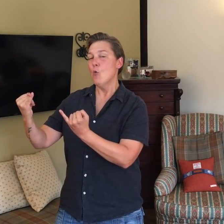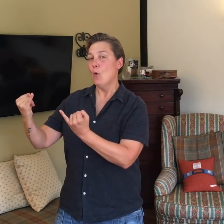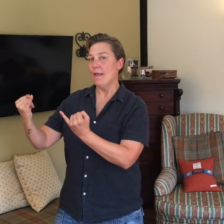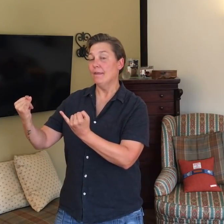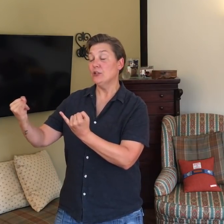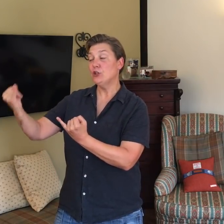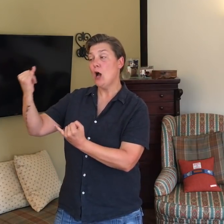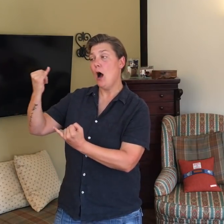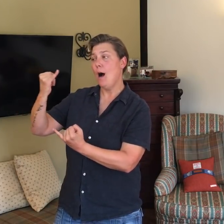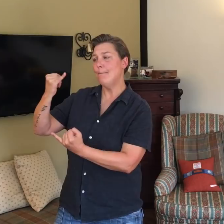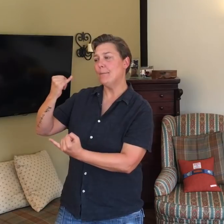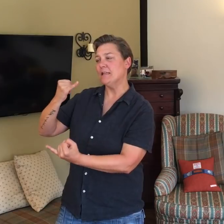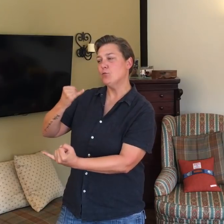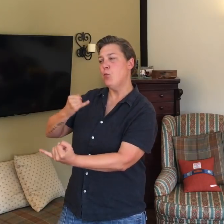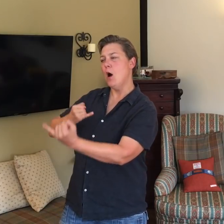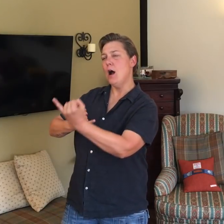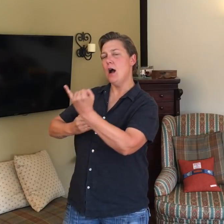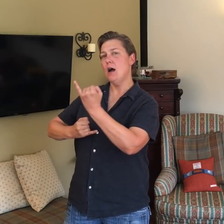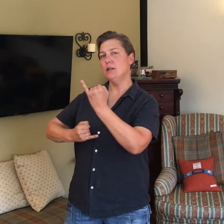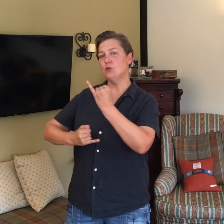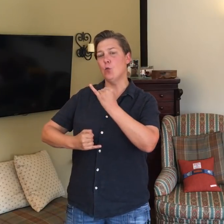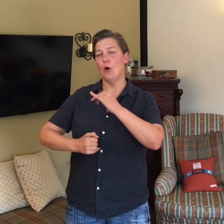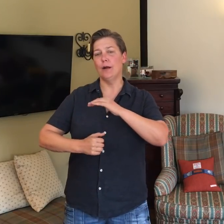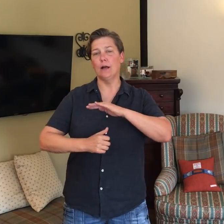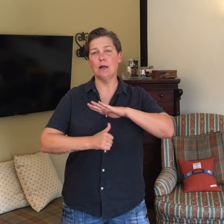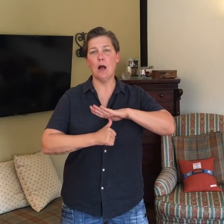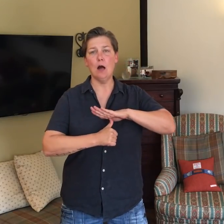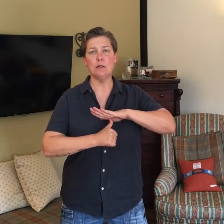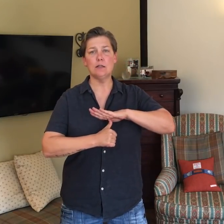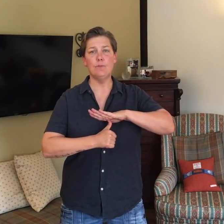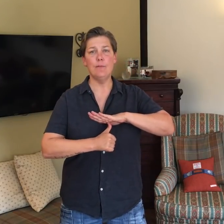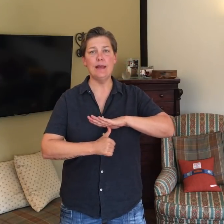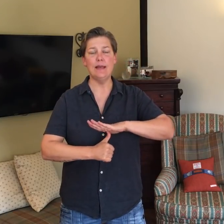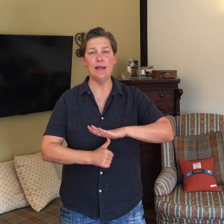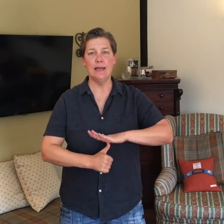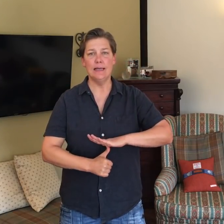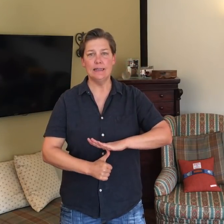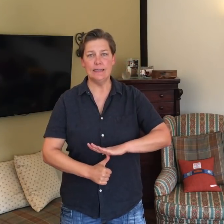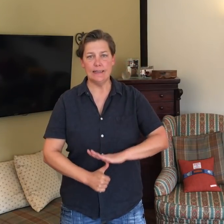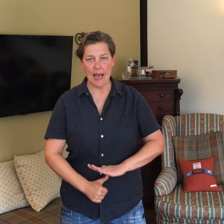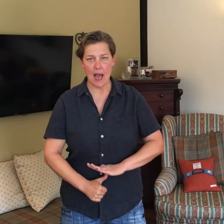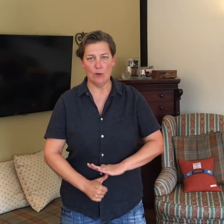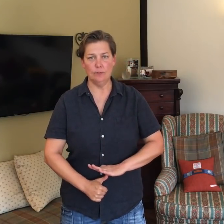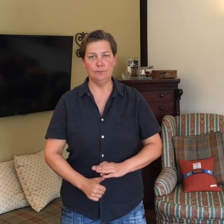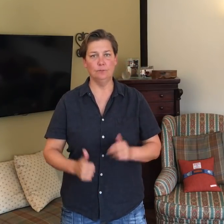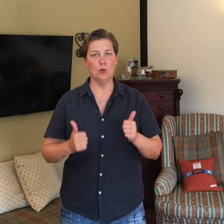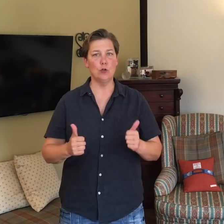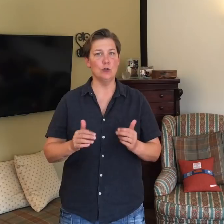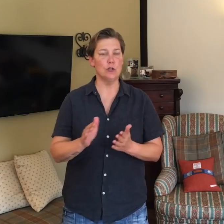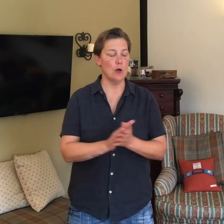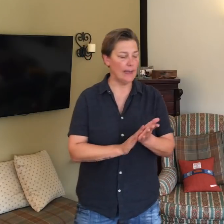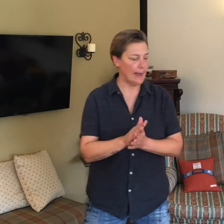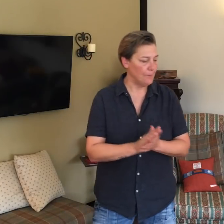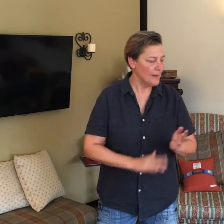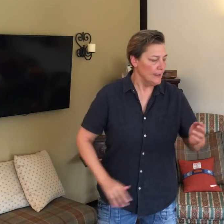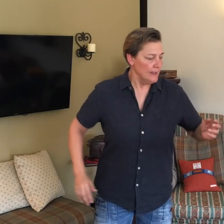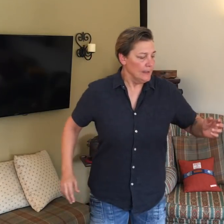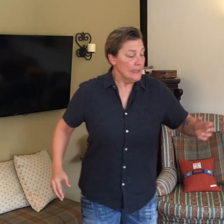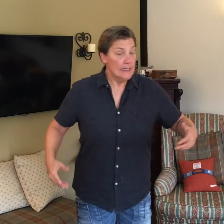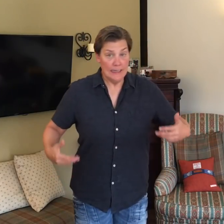When the sharpest words want to cut me down. Good, okay. Let's